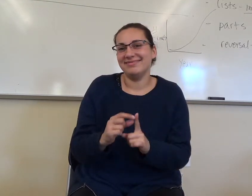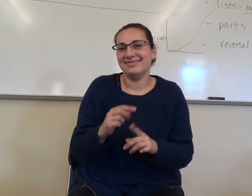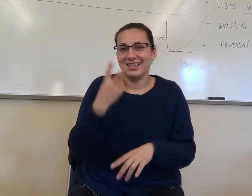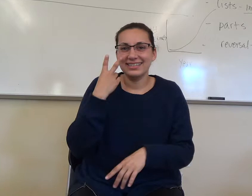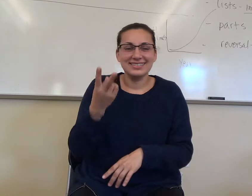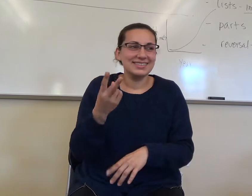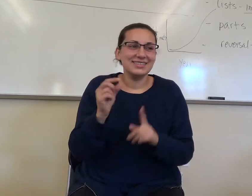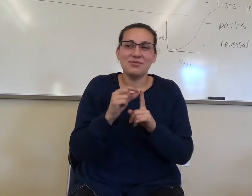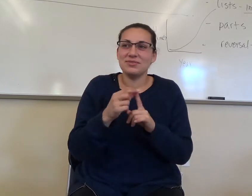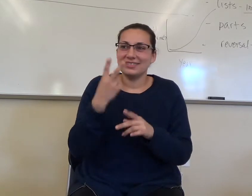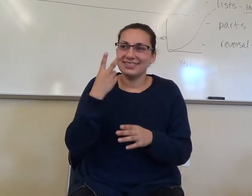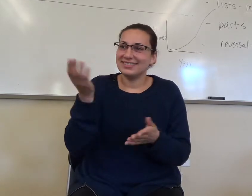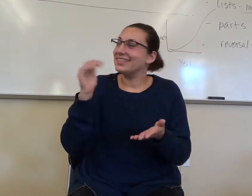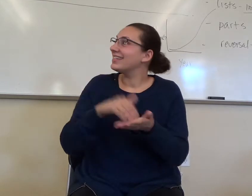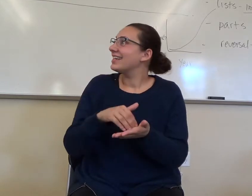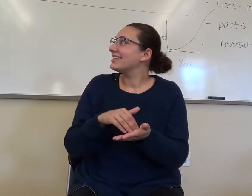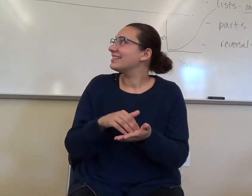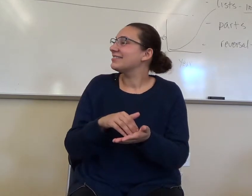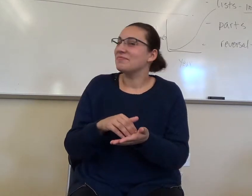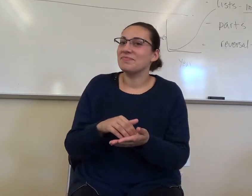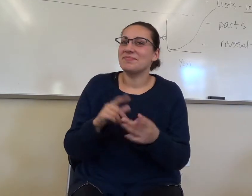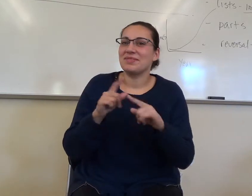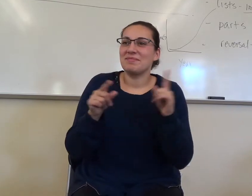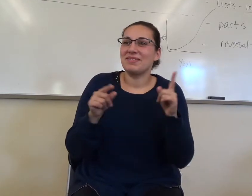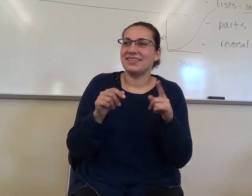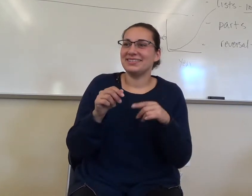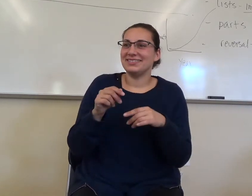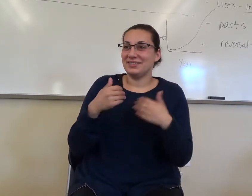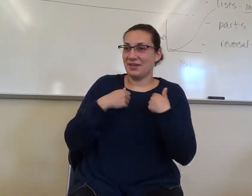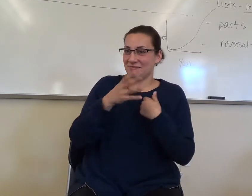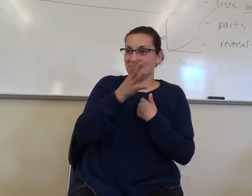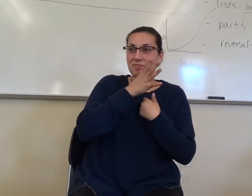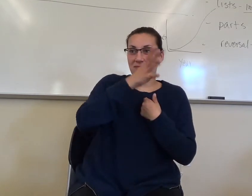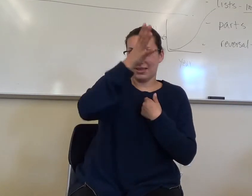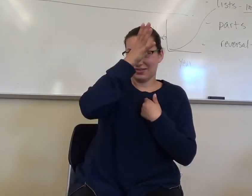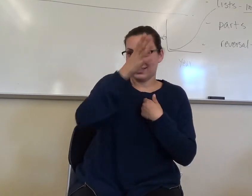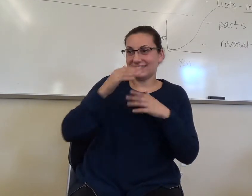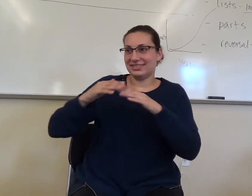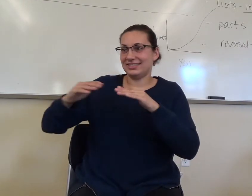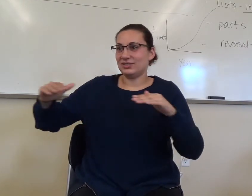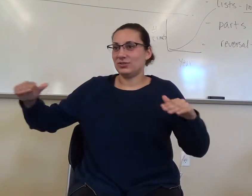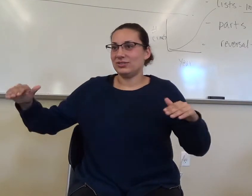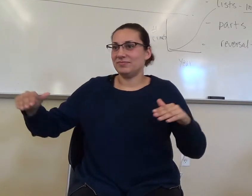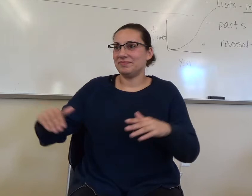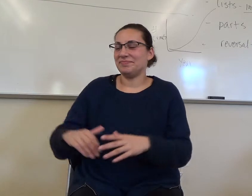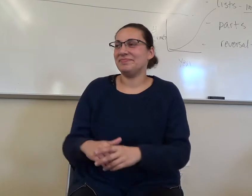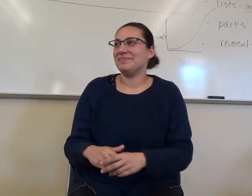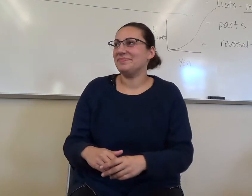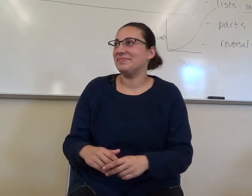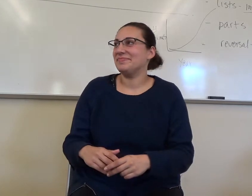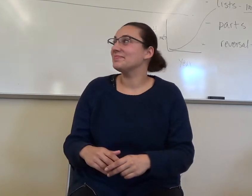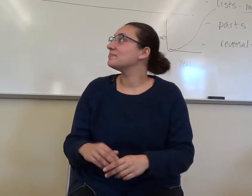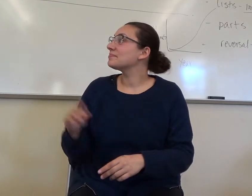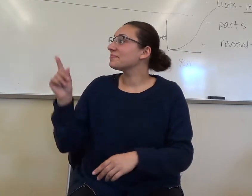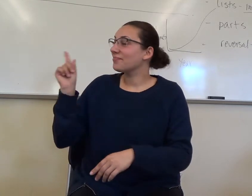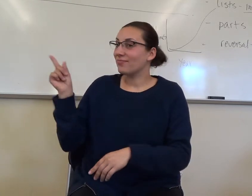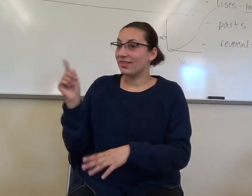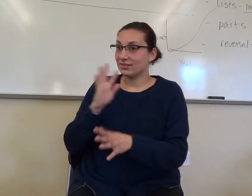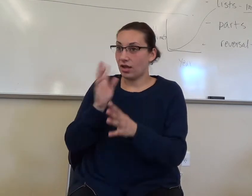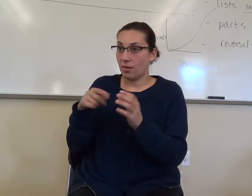What's repeated here are parents and children. So what they're talking about here is, yeah, you